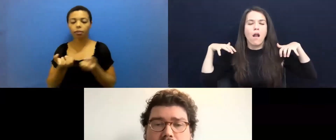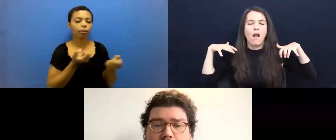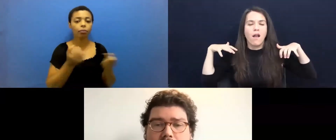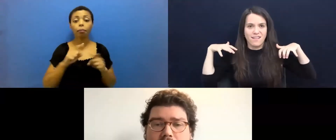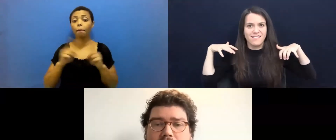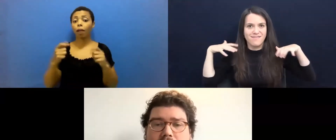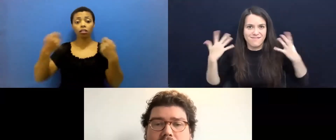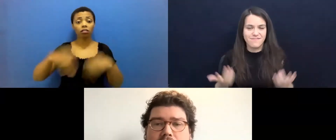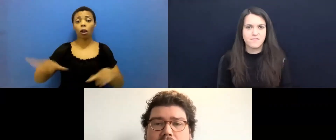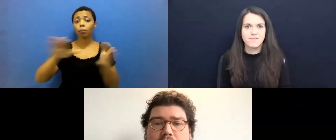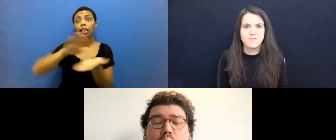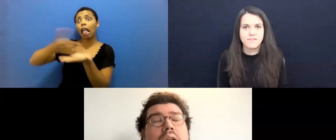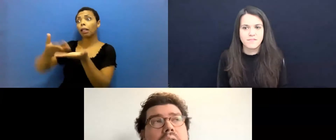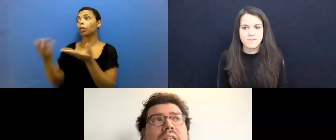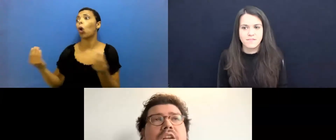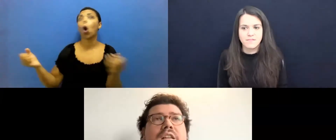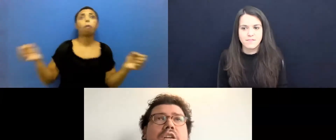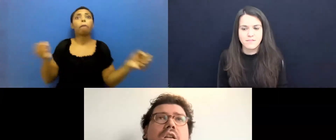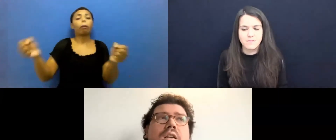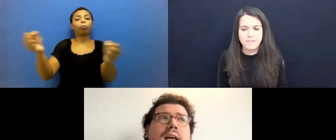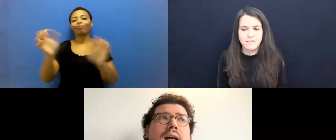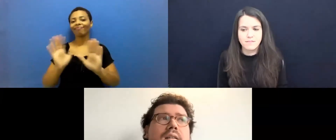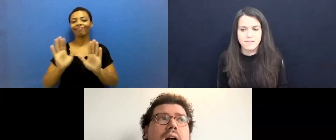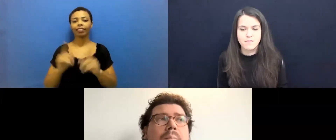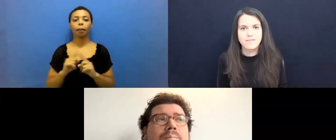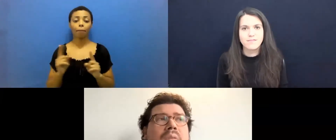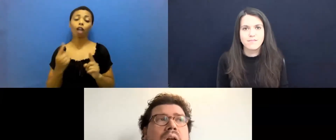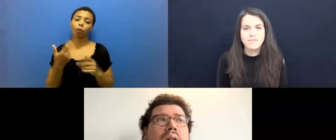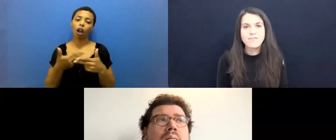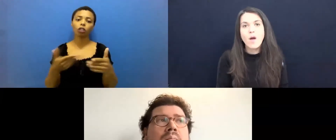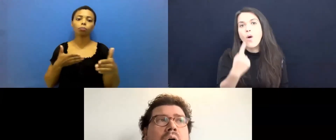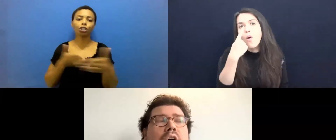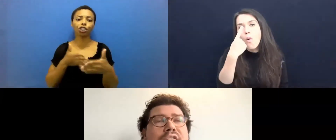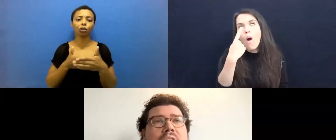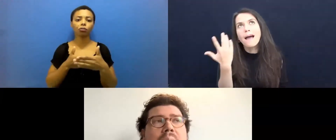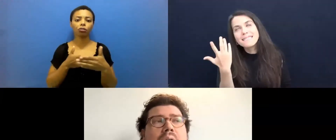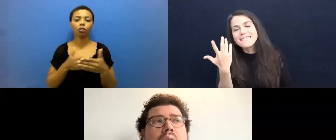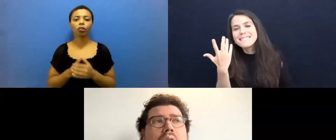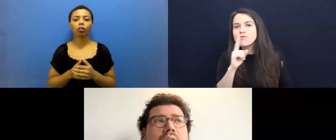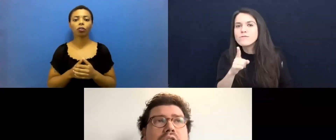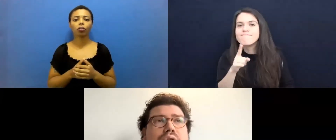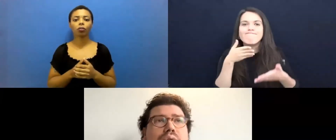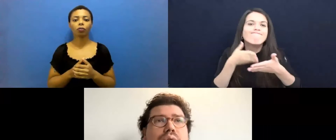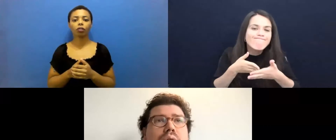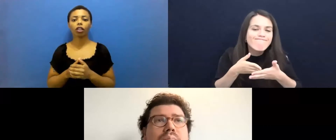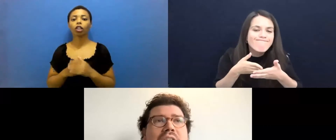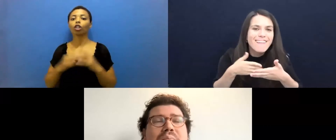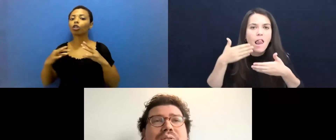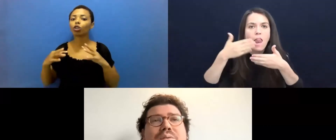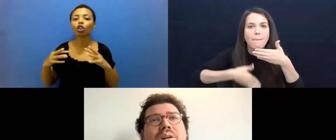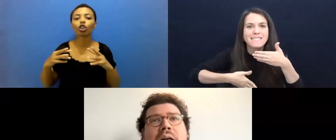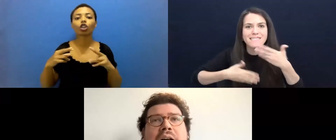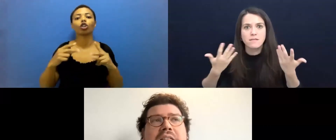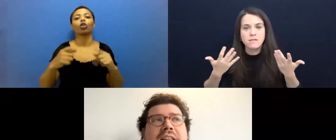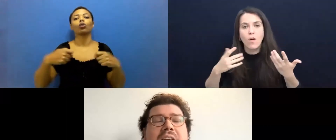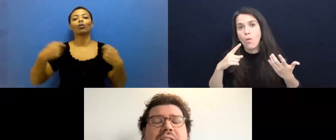example. But one limitation actually is that all of them need to be able